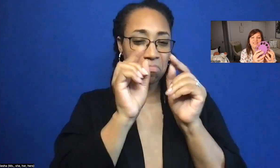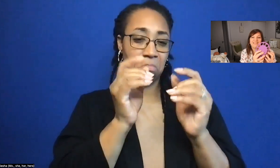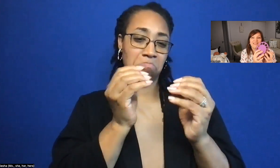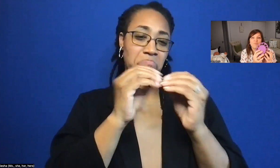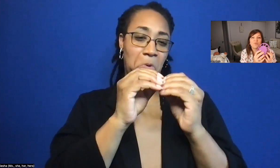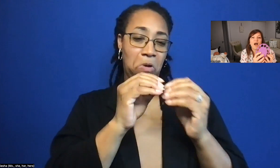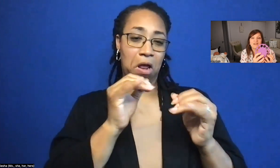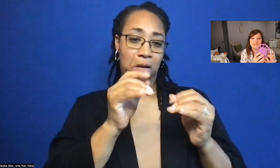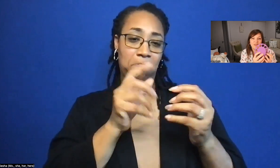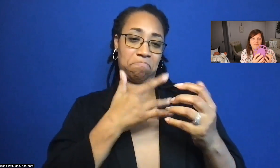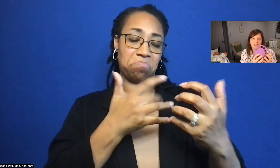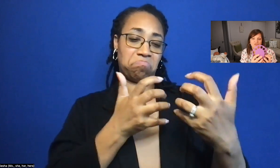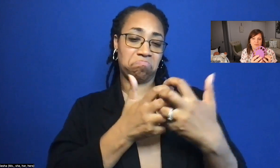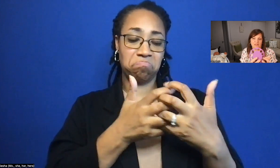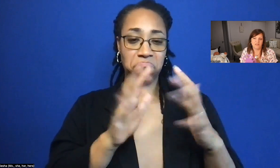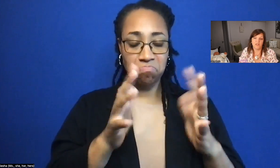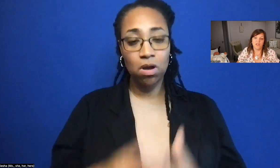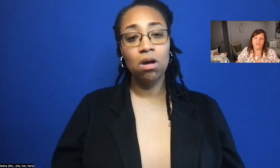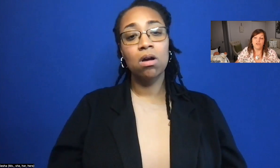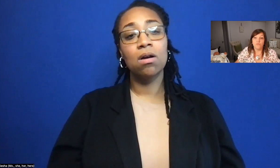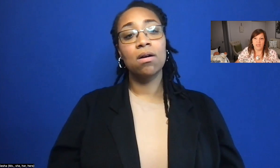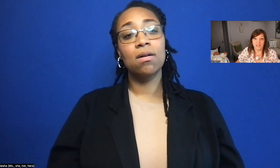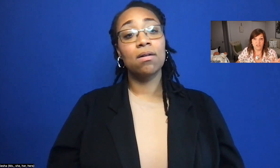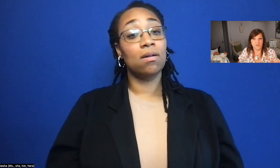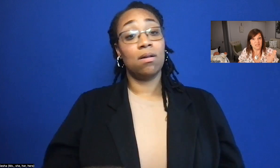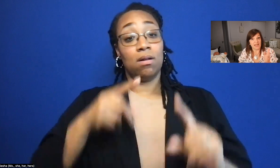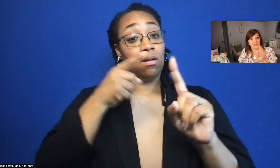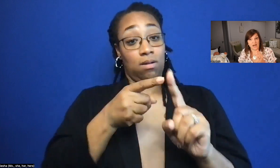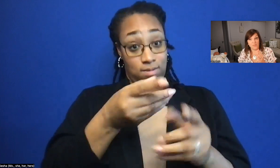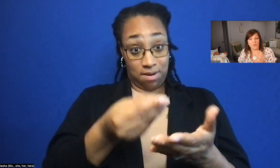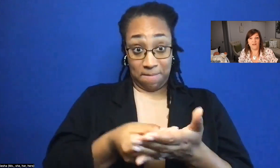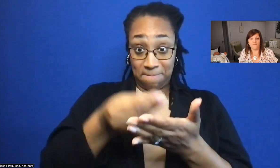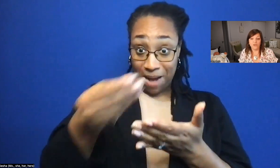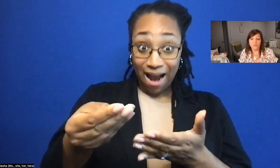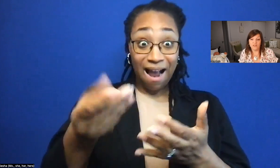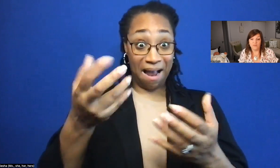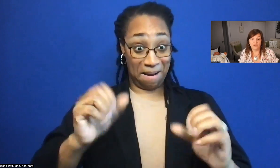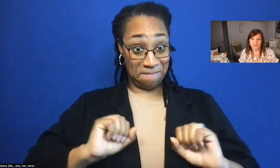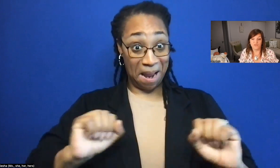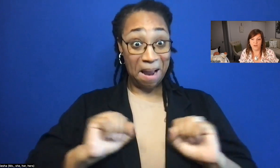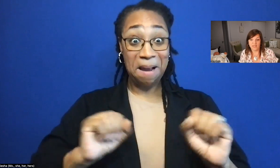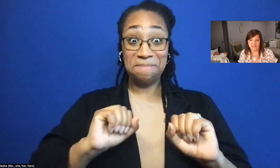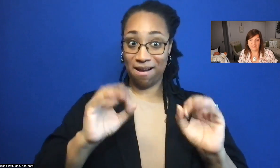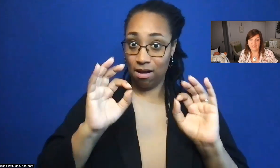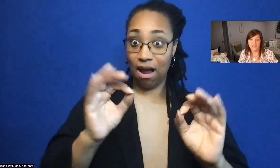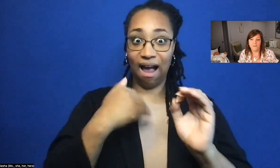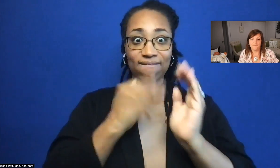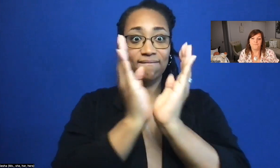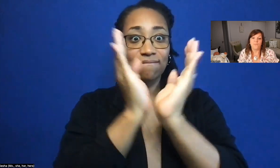This is an approximate measurement. You may need to size up a few millimeters from